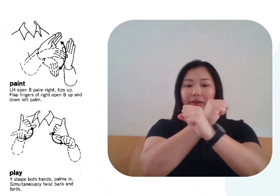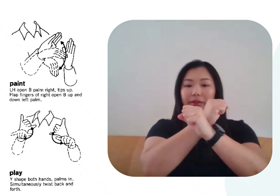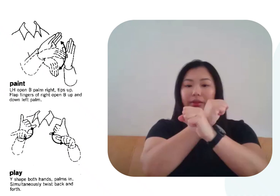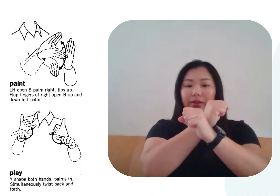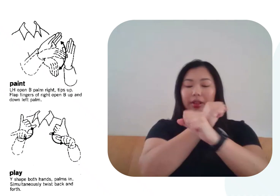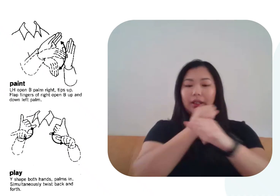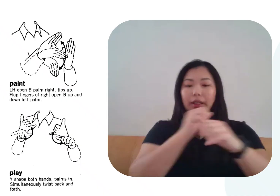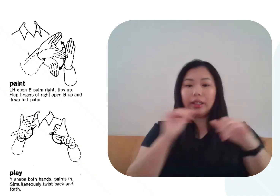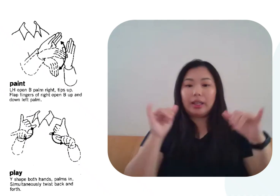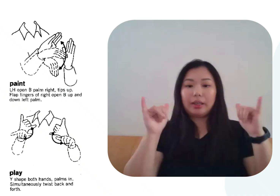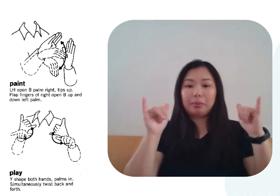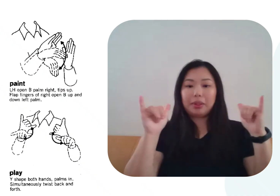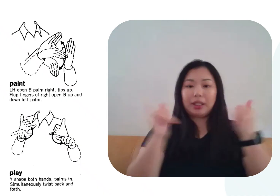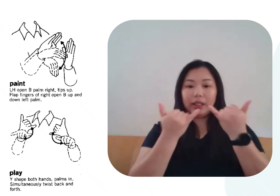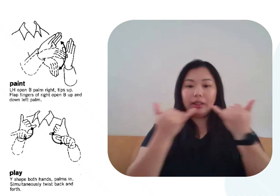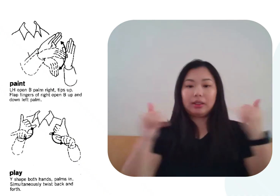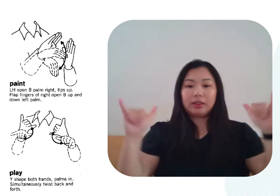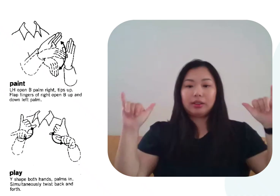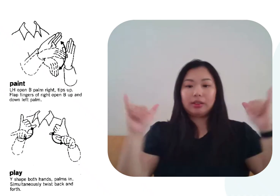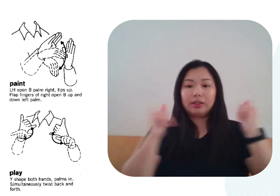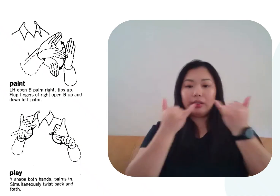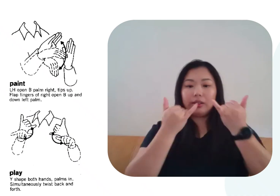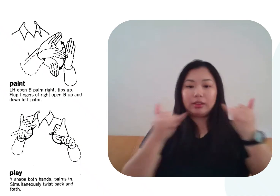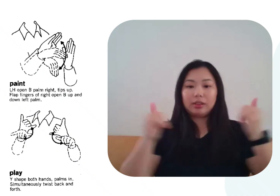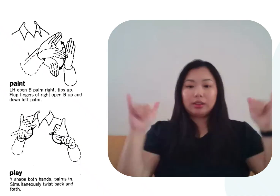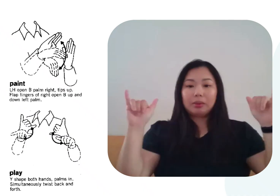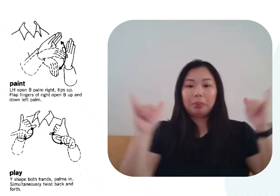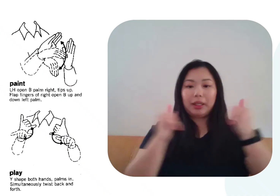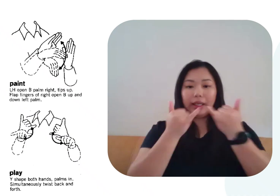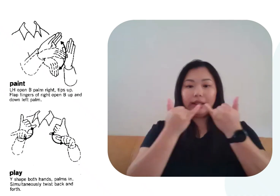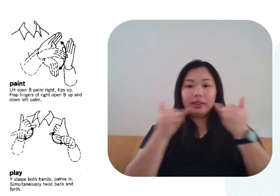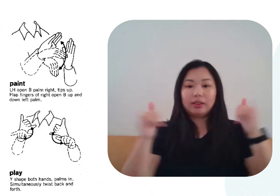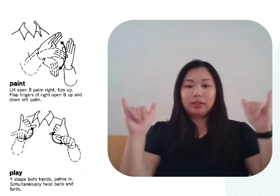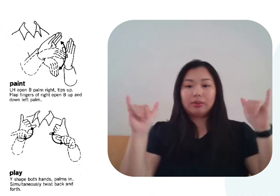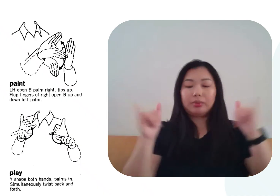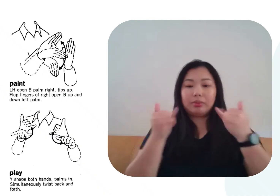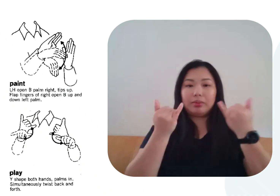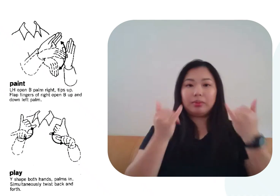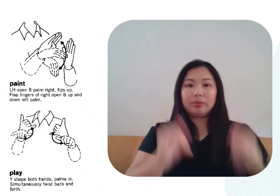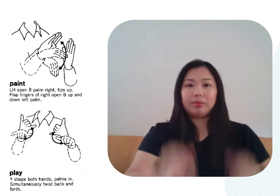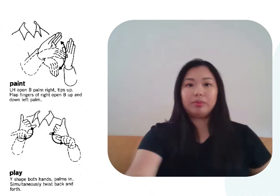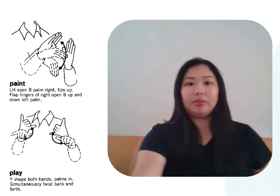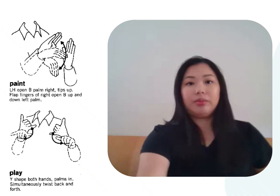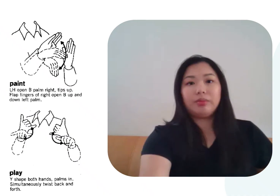work, and play, play.